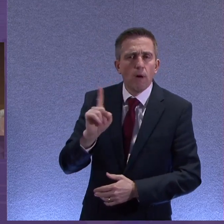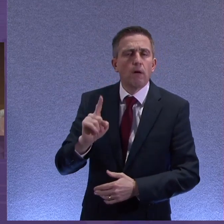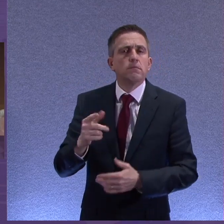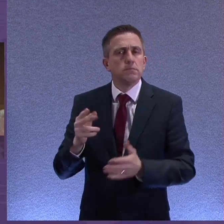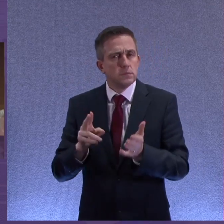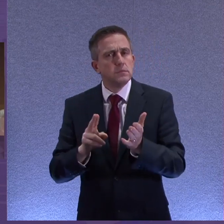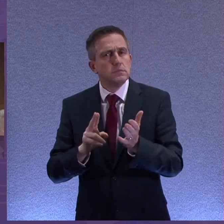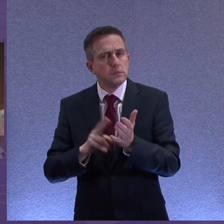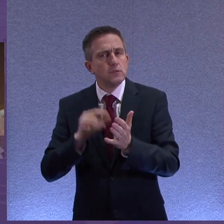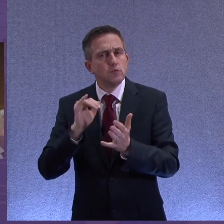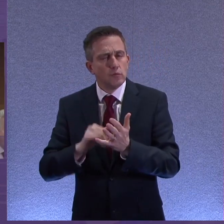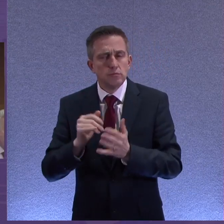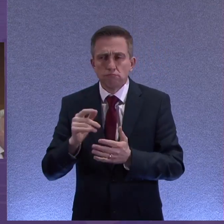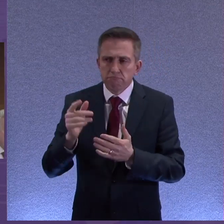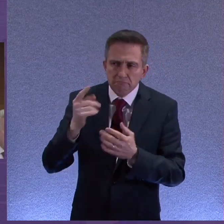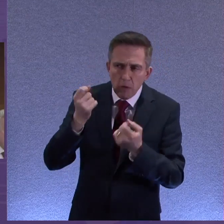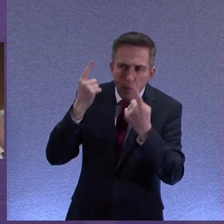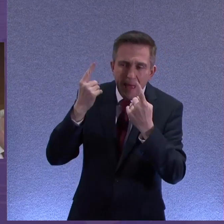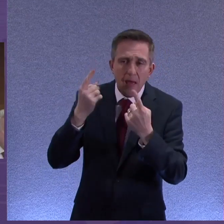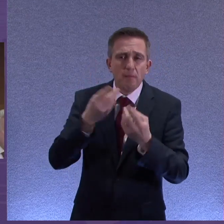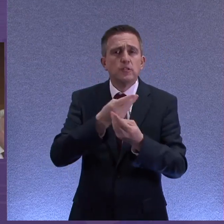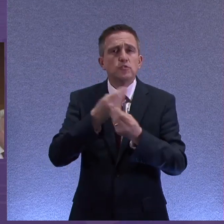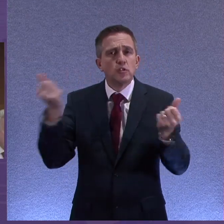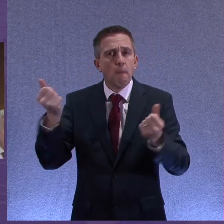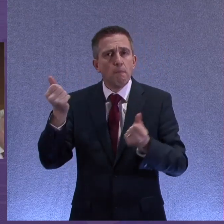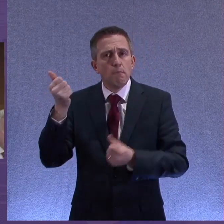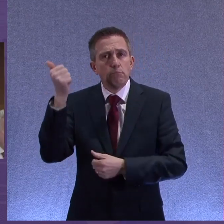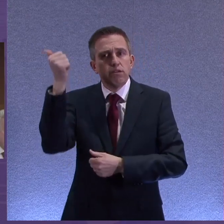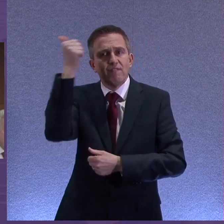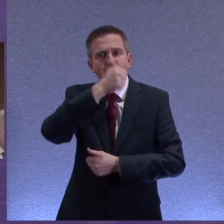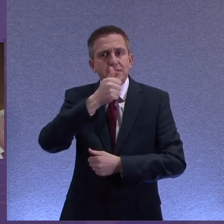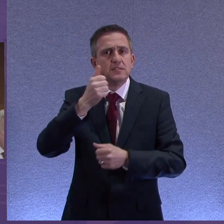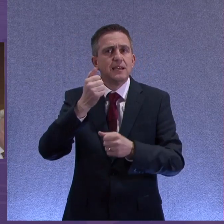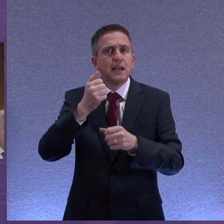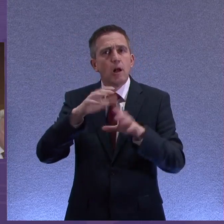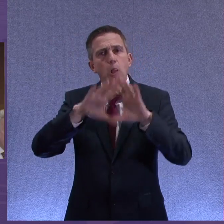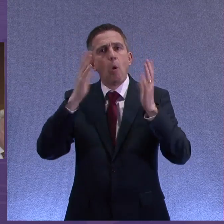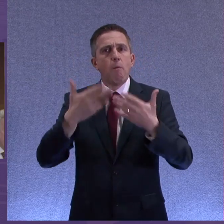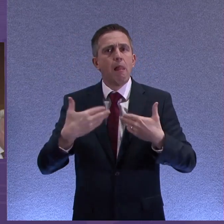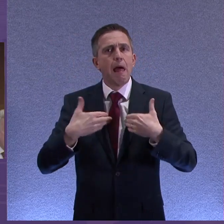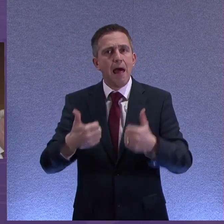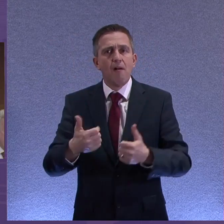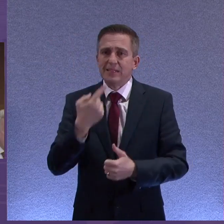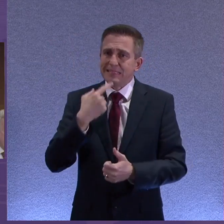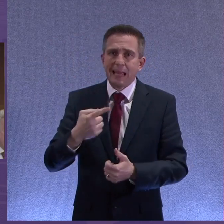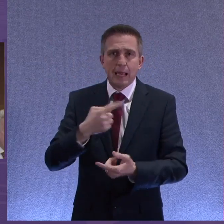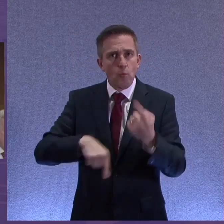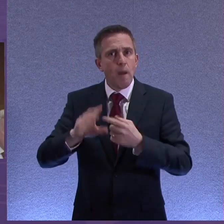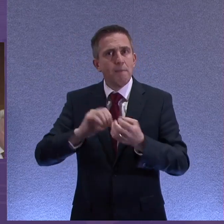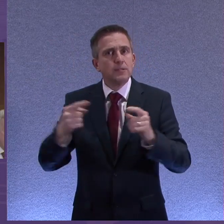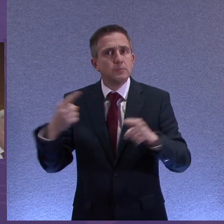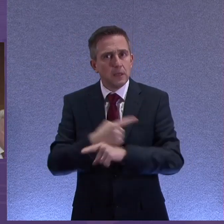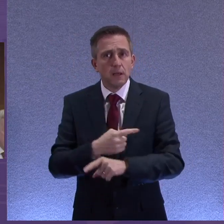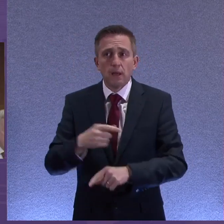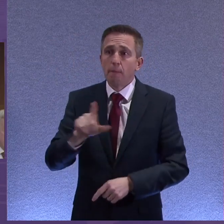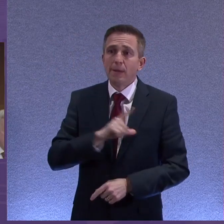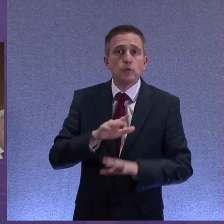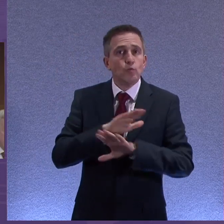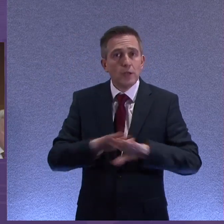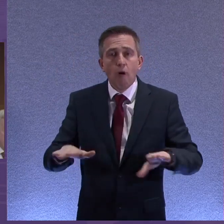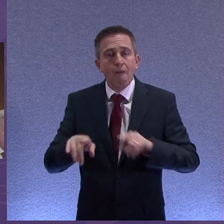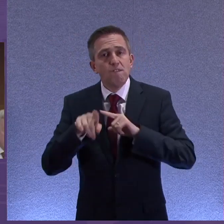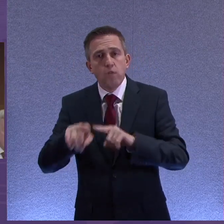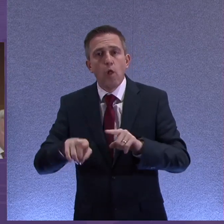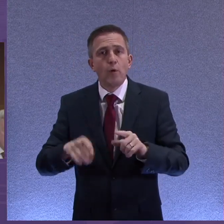Scottish professors of global health are saying we're making a mistake just now by not following the WHO